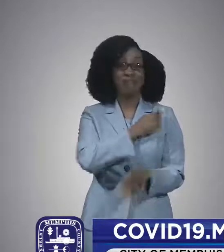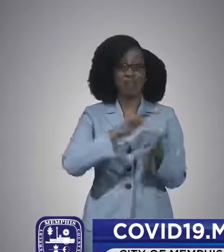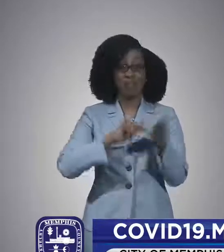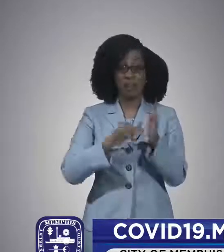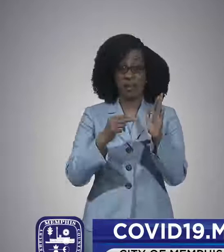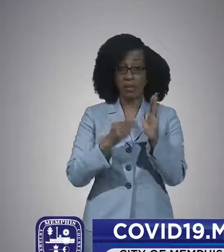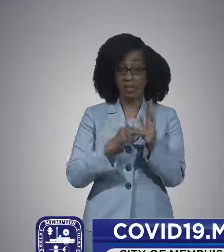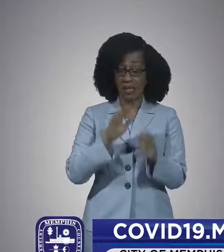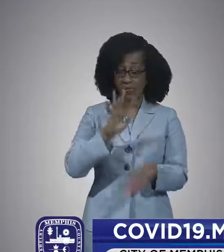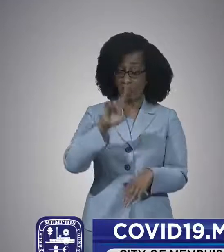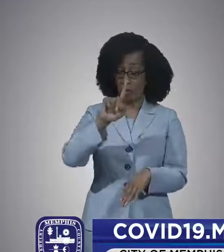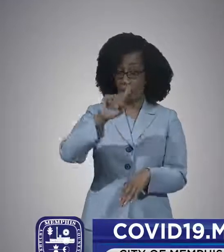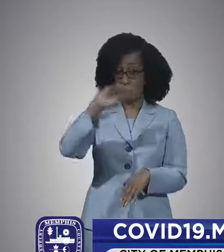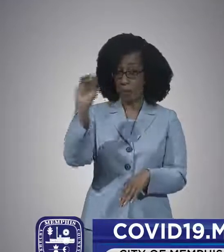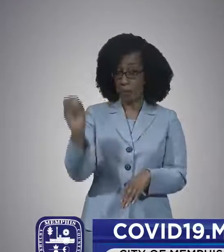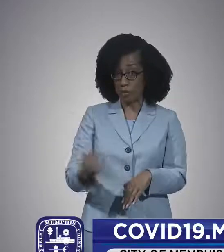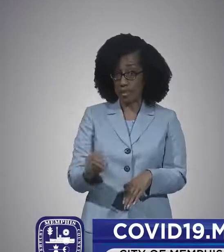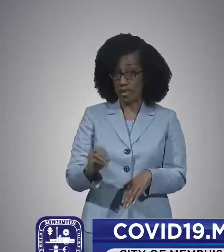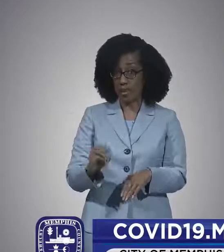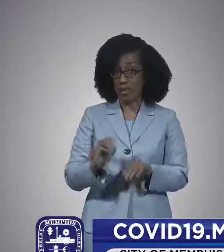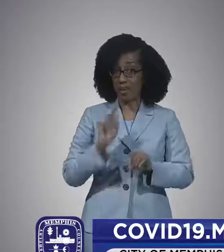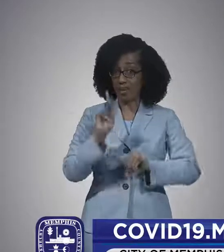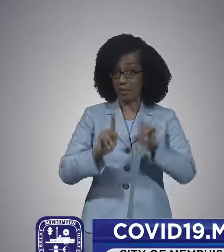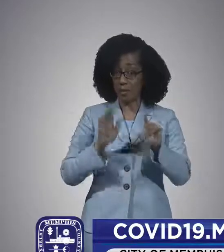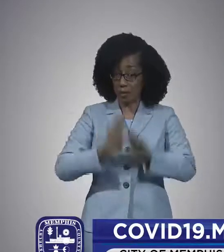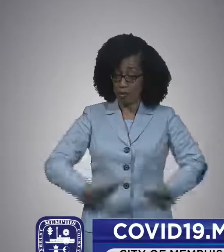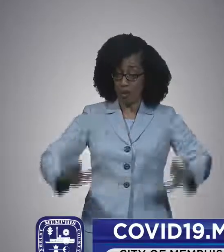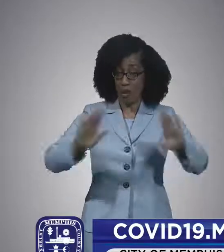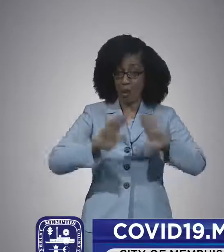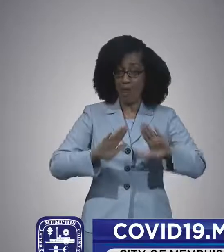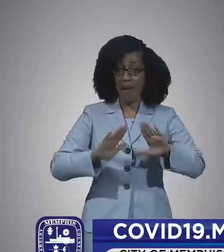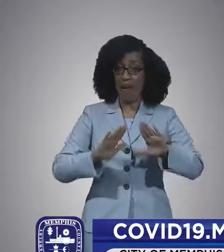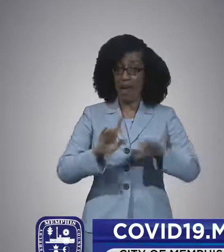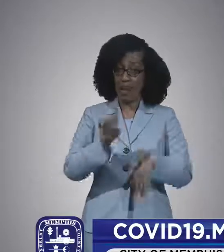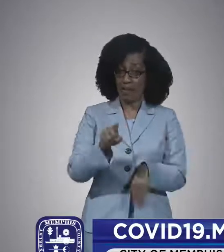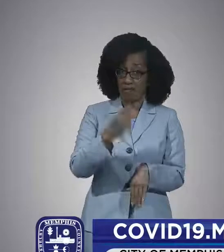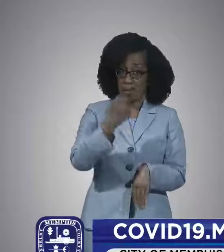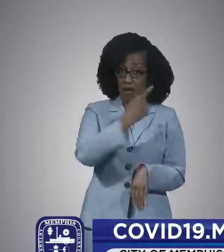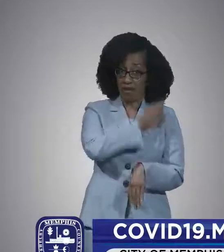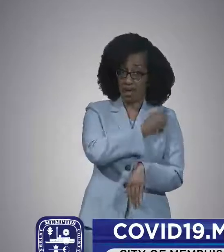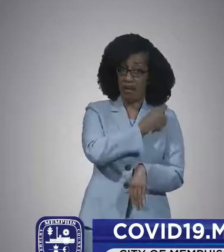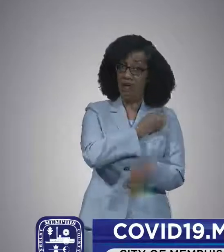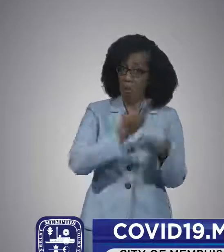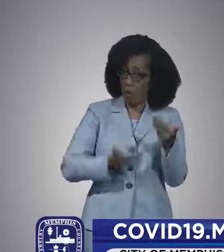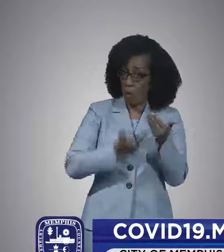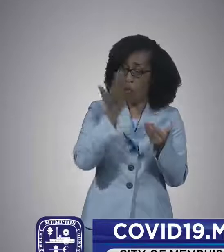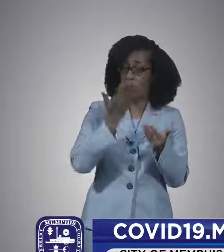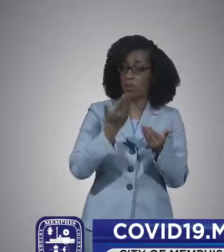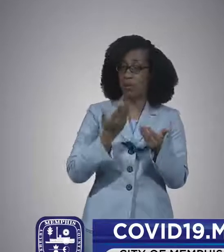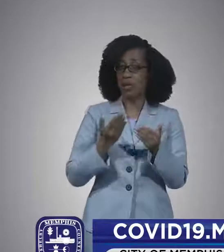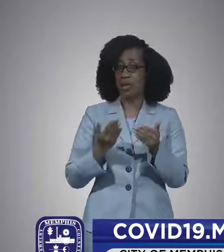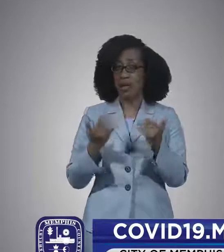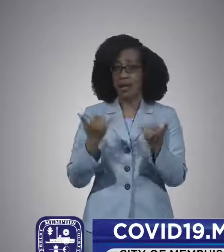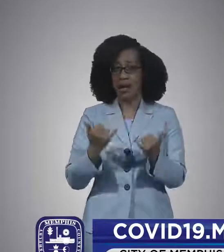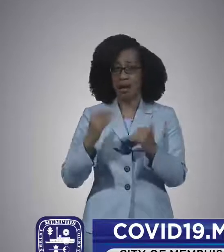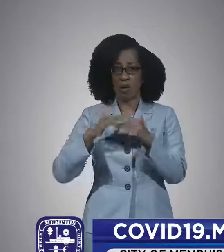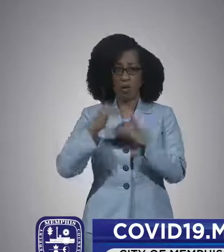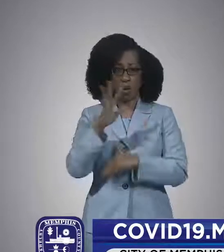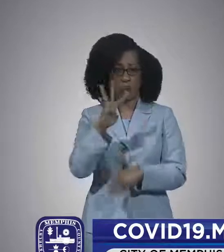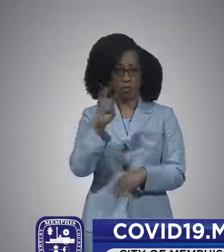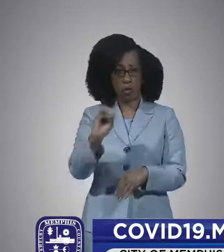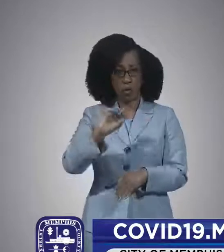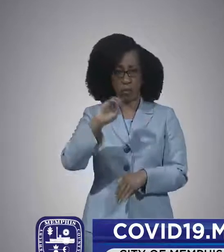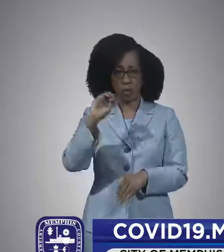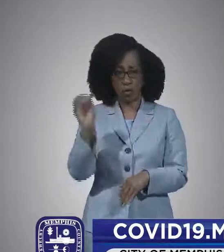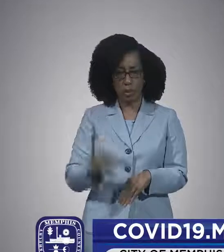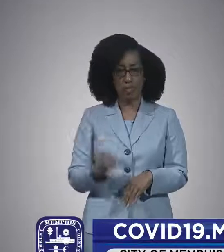approaching 51% of our population has received at least one vaccination, and more than 40% now, or 300 and